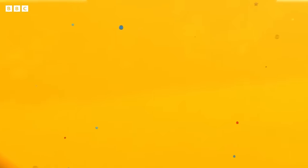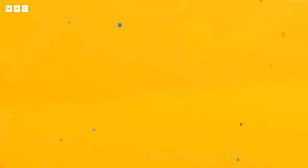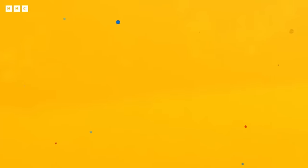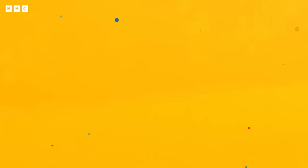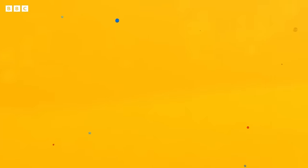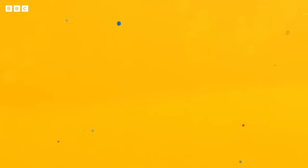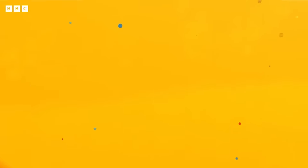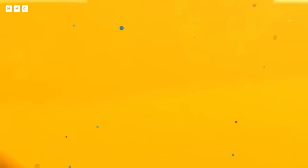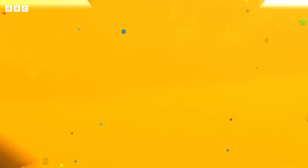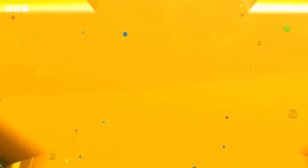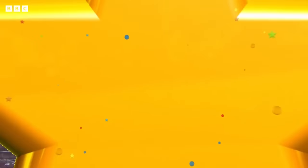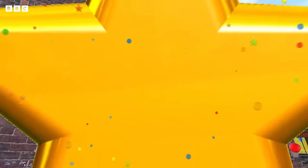Good.